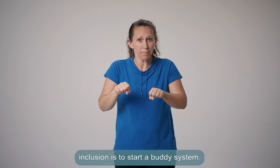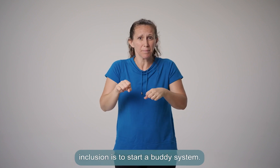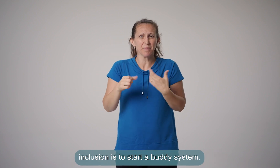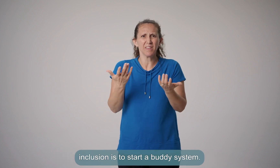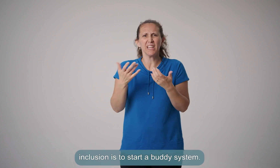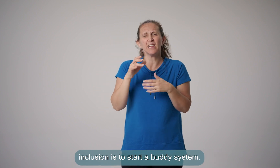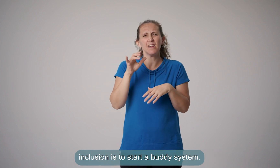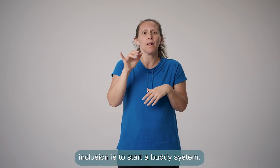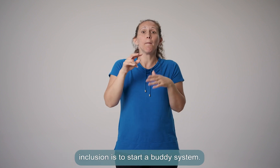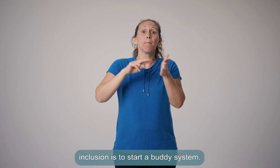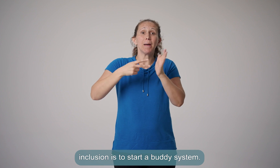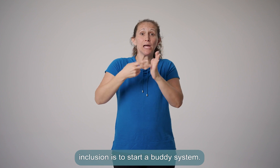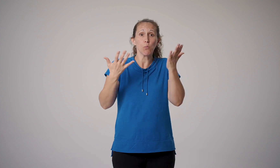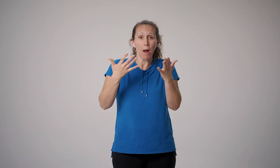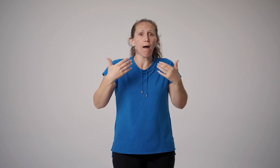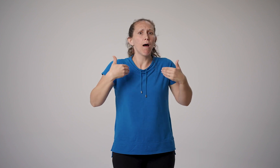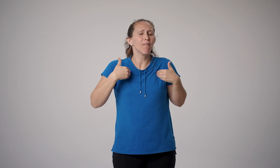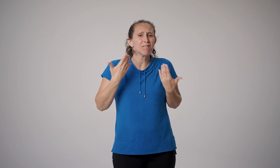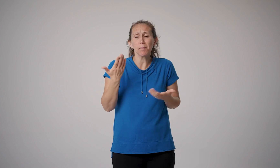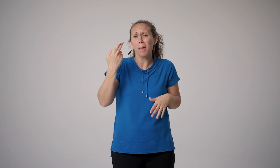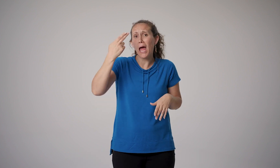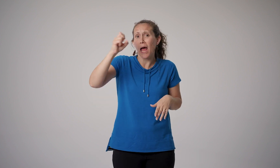a buddy system.